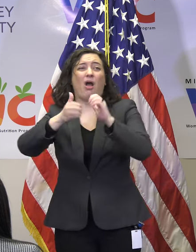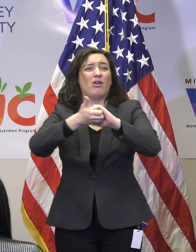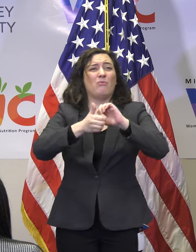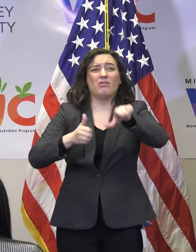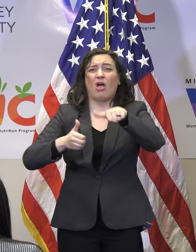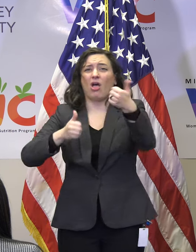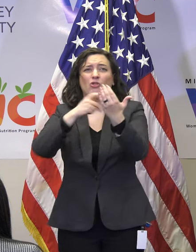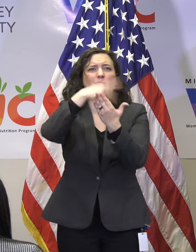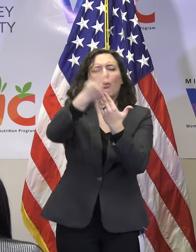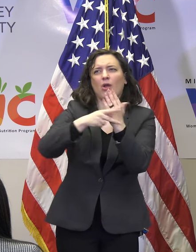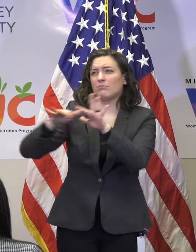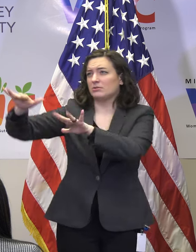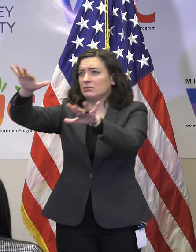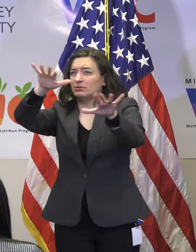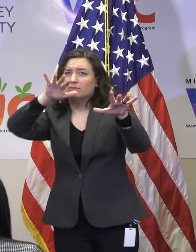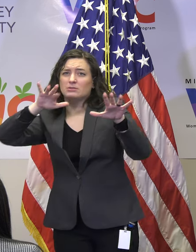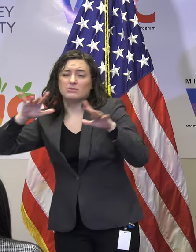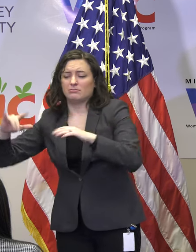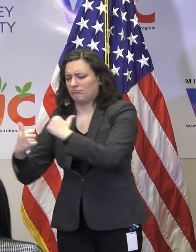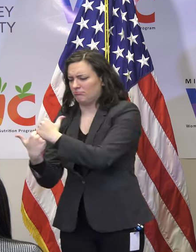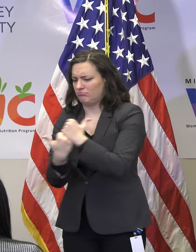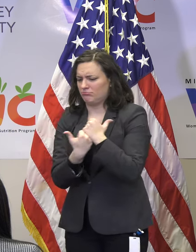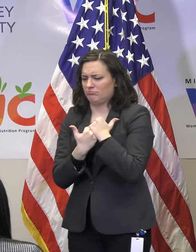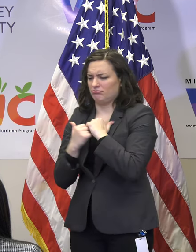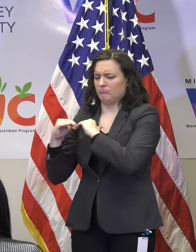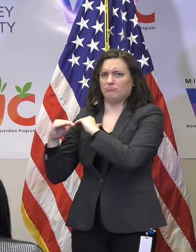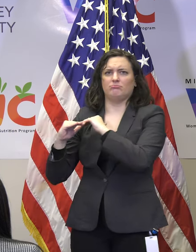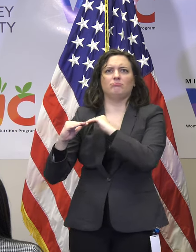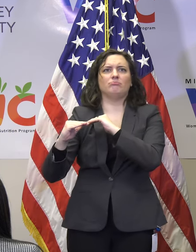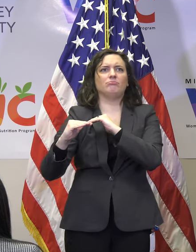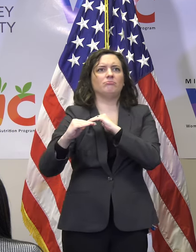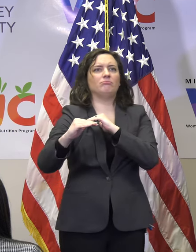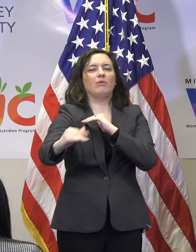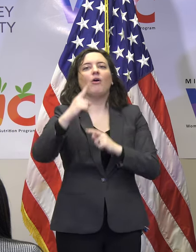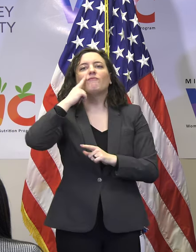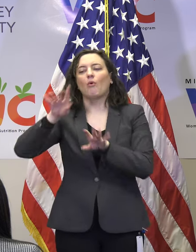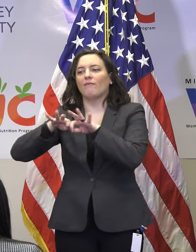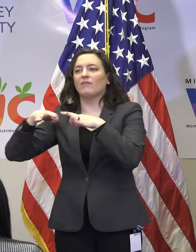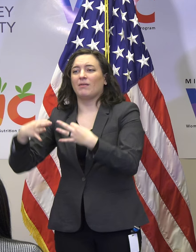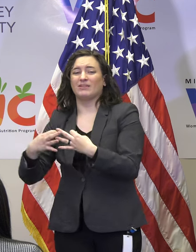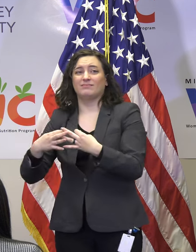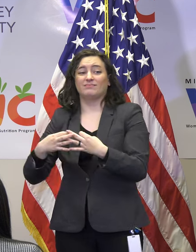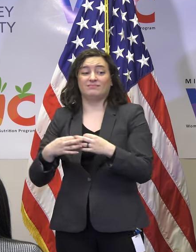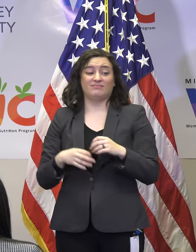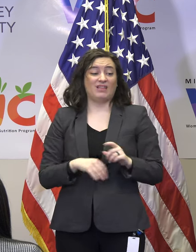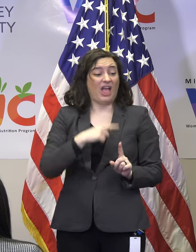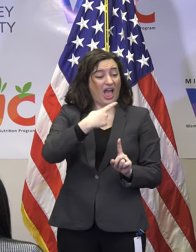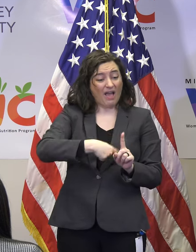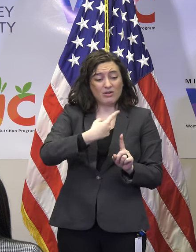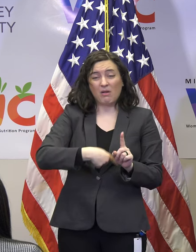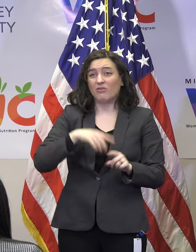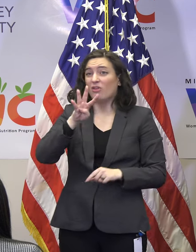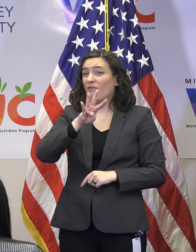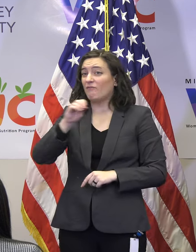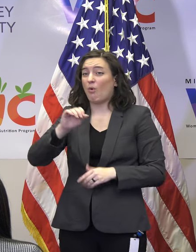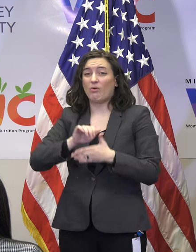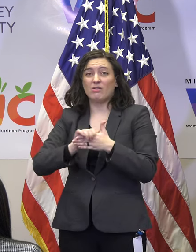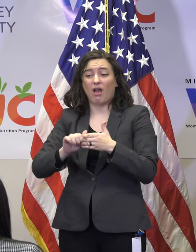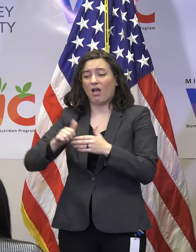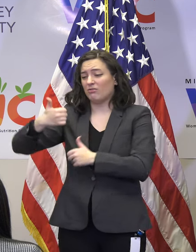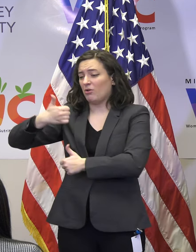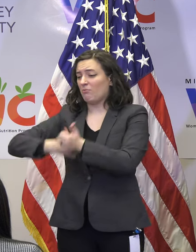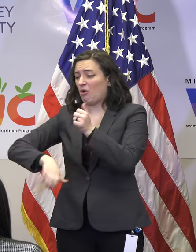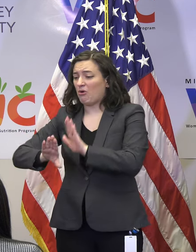many, many years, providing assistance and help to families, $40 a month per child for 3 months. Going